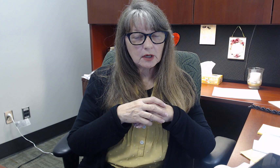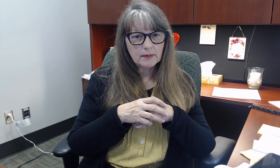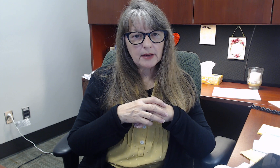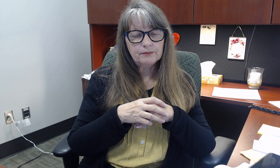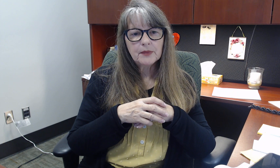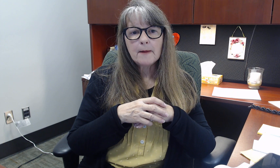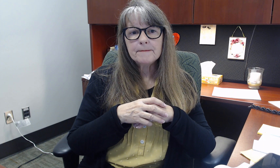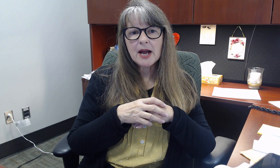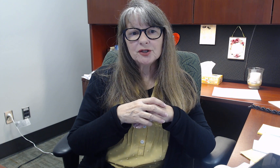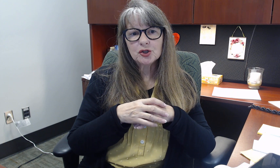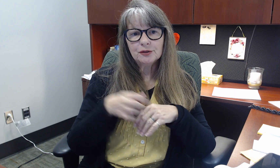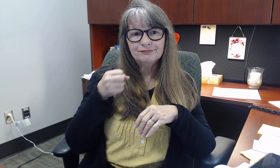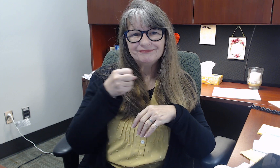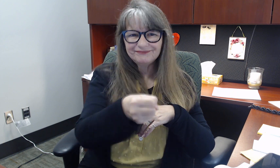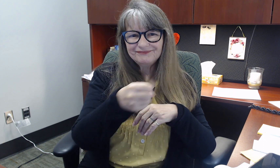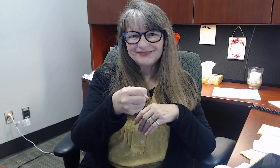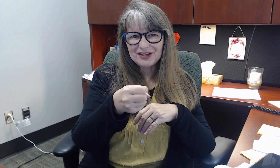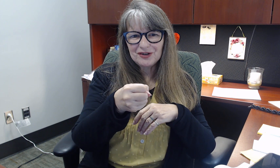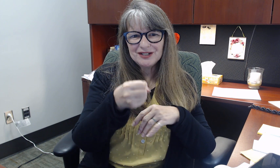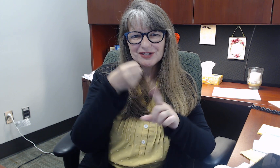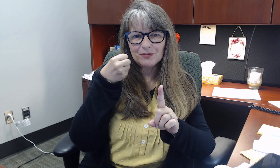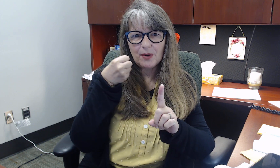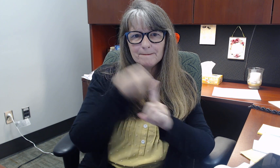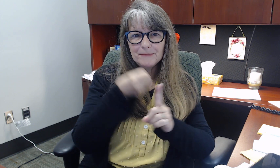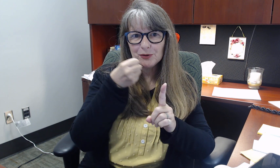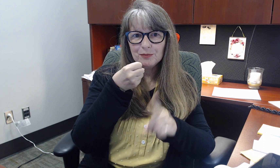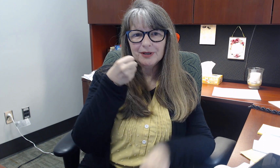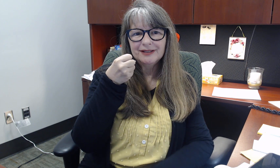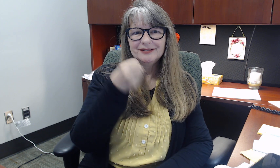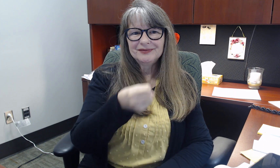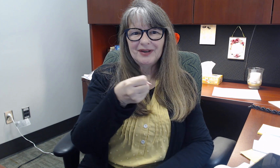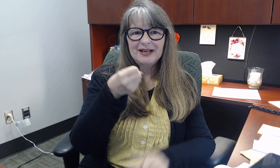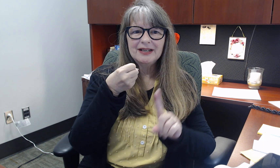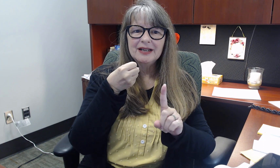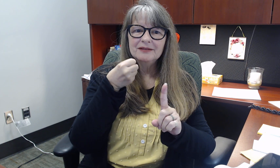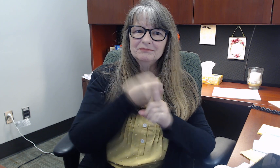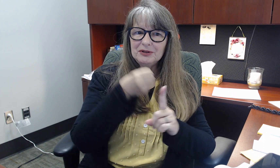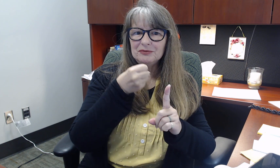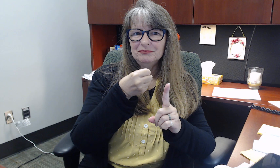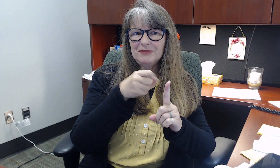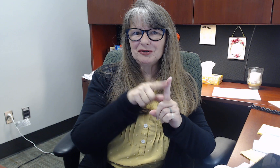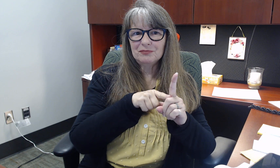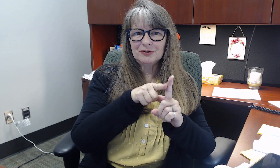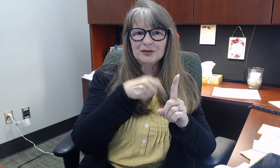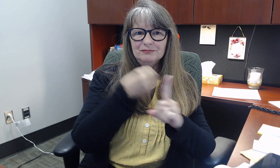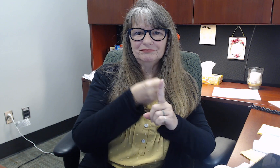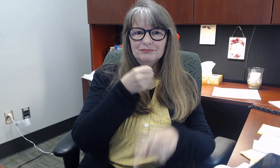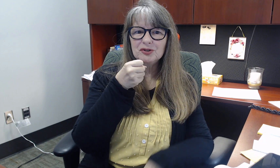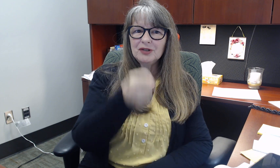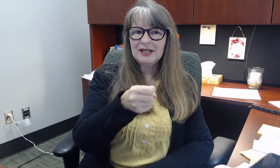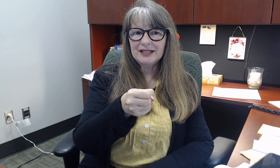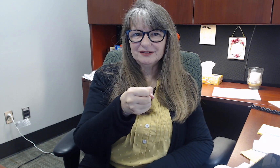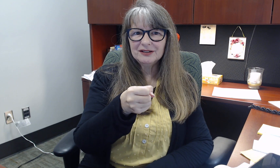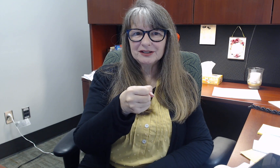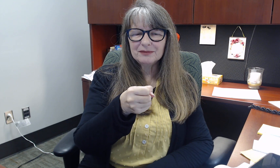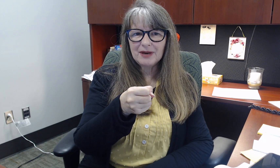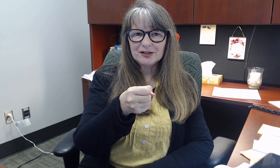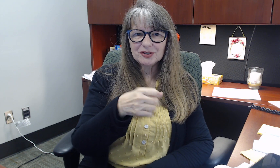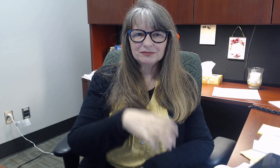about. Punch, like you're hitting someone. Boom, right? Boom. That's your person, but you can hit. It's a punch.